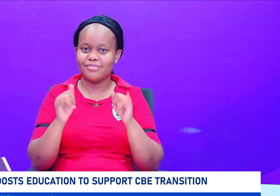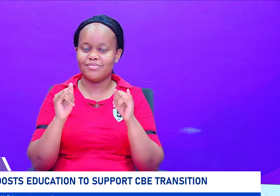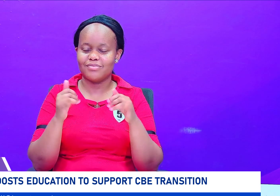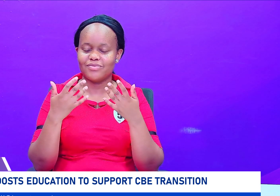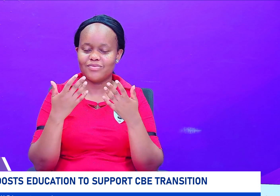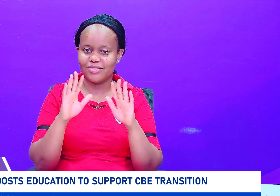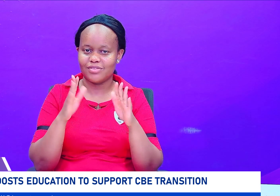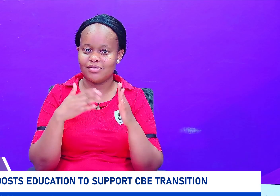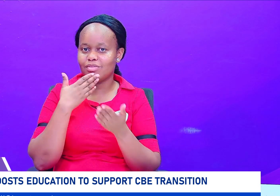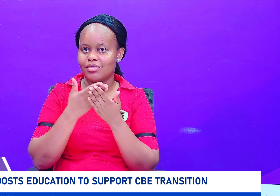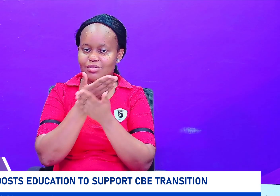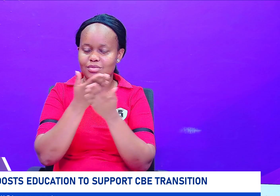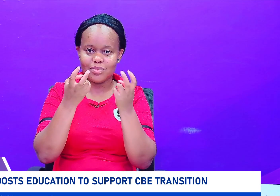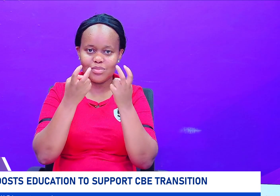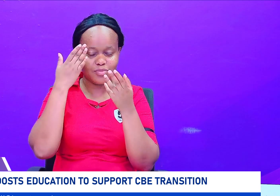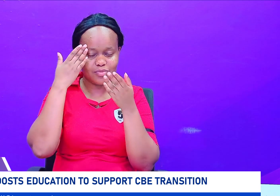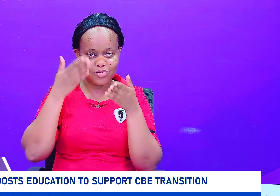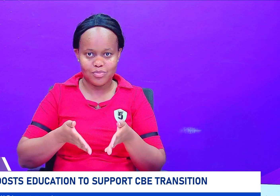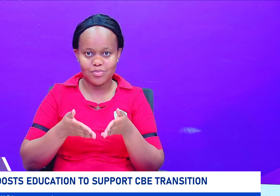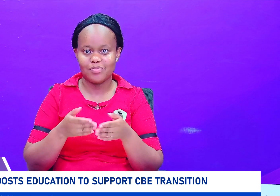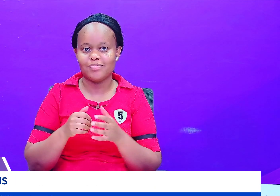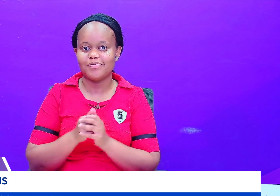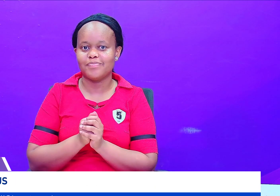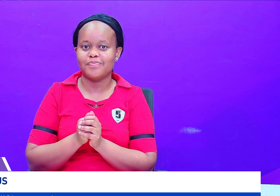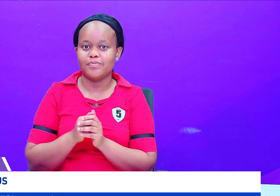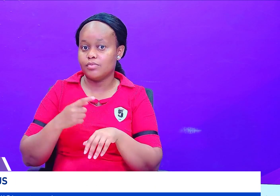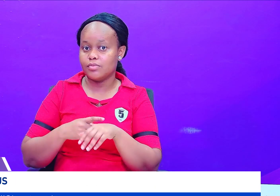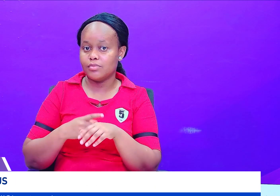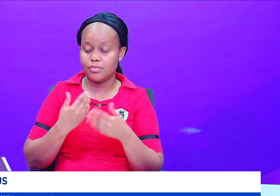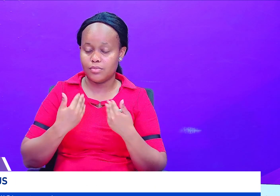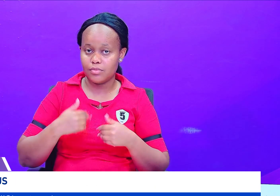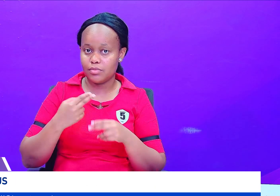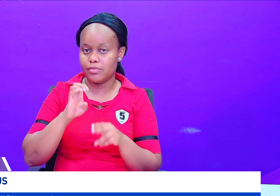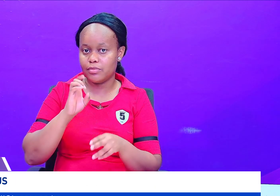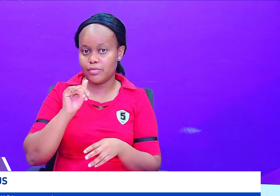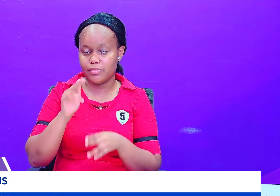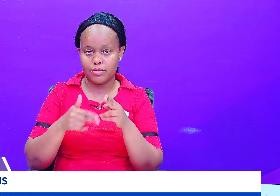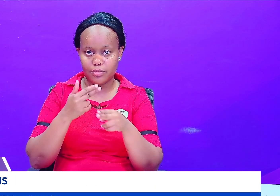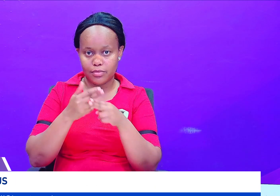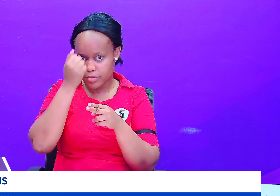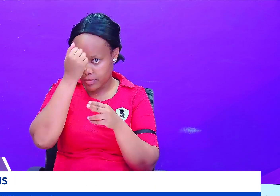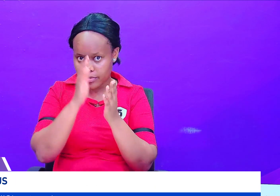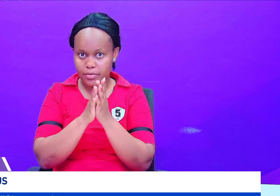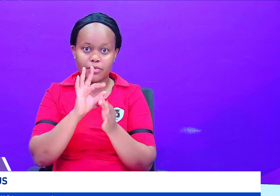We've come to the end of the news updates. Thank you for joining us here at Science TV 1 PM News. I have been your